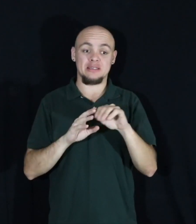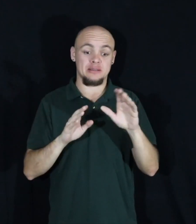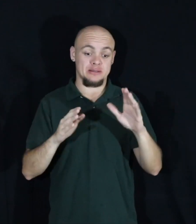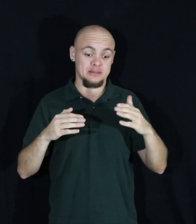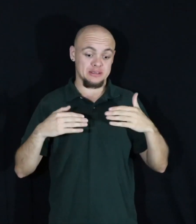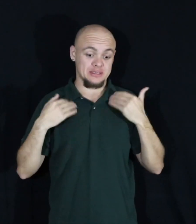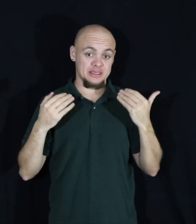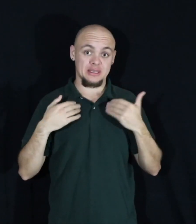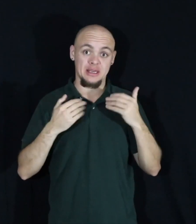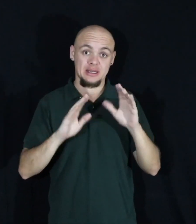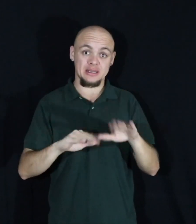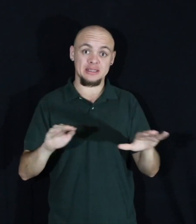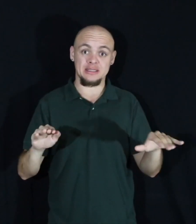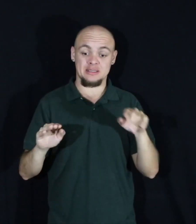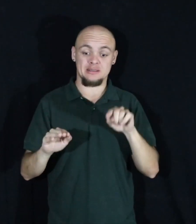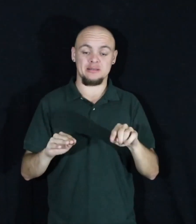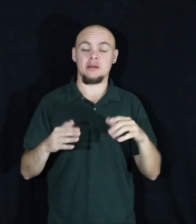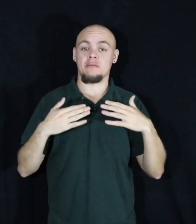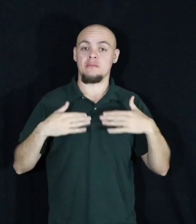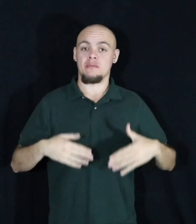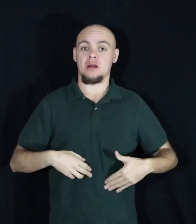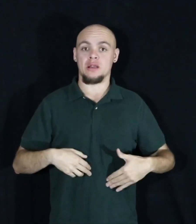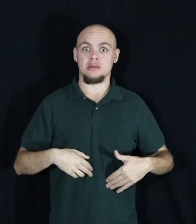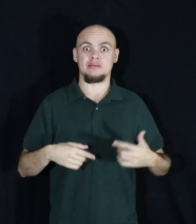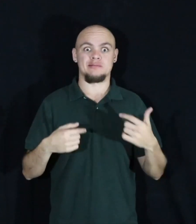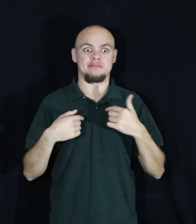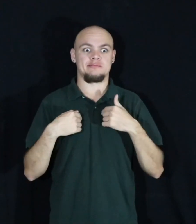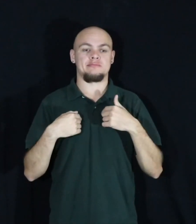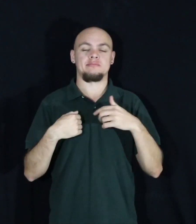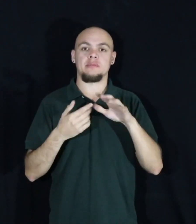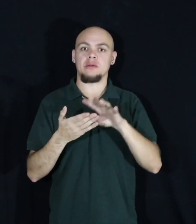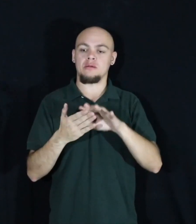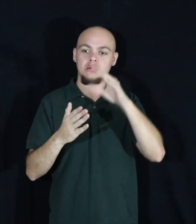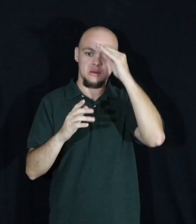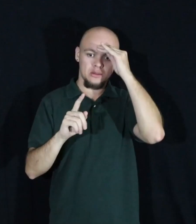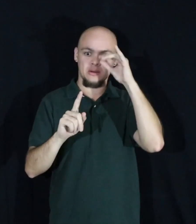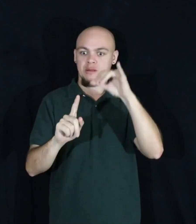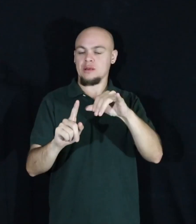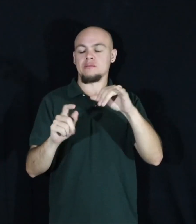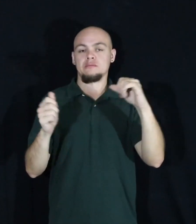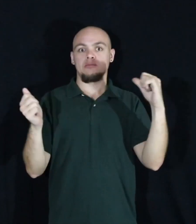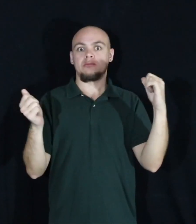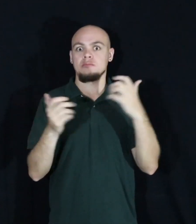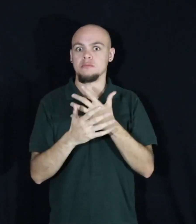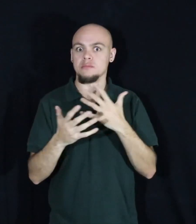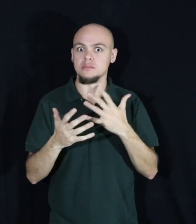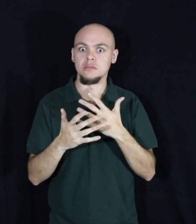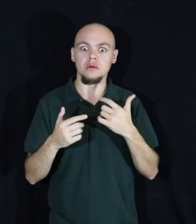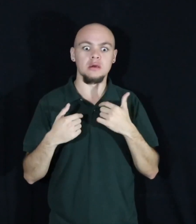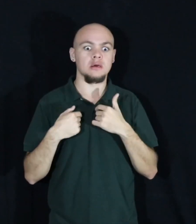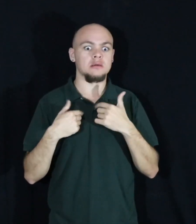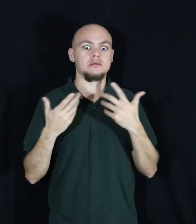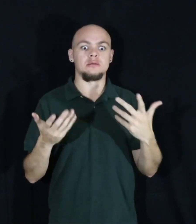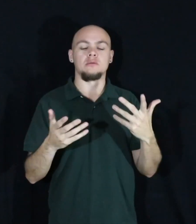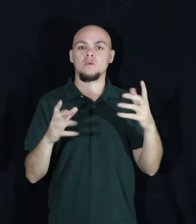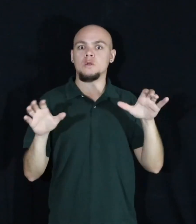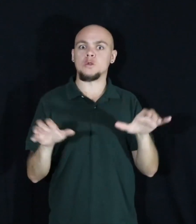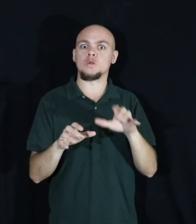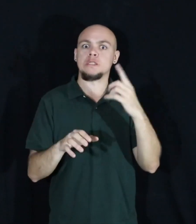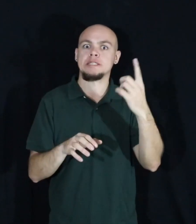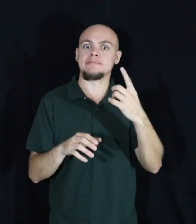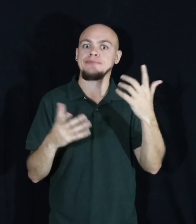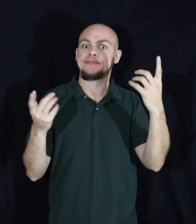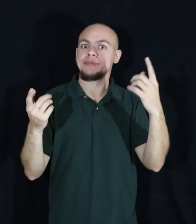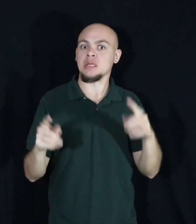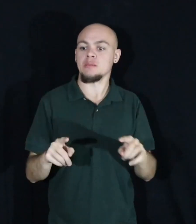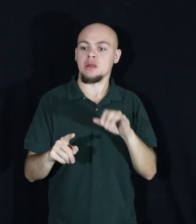young children and infants. Well, I was quite alarmed to learn this information, and I wanted to do something about it. So I